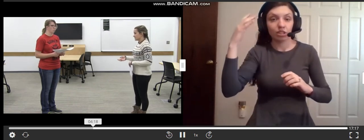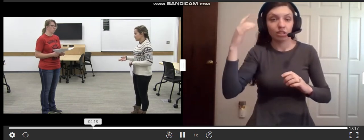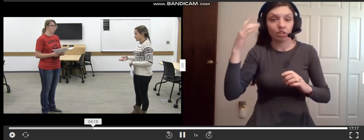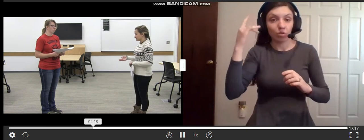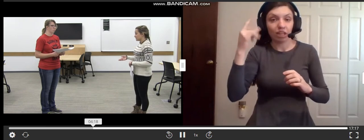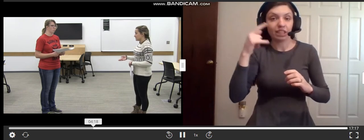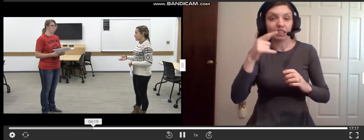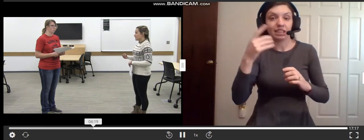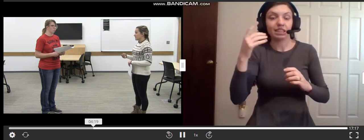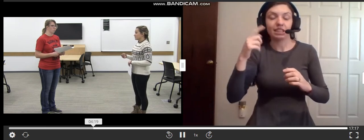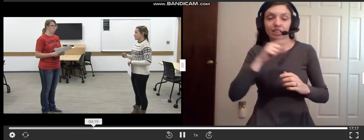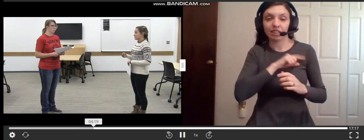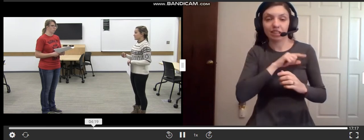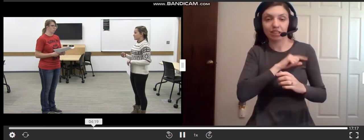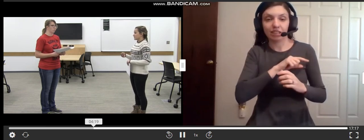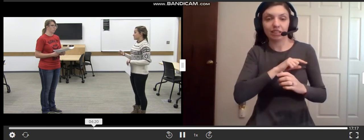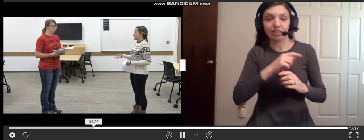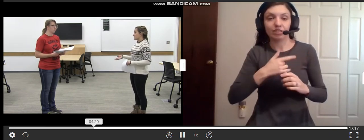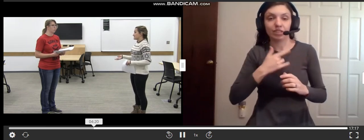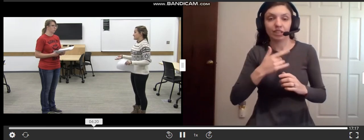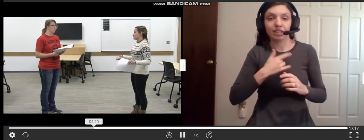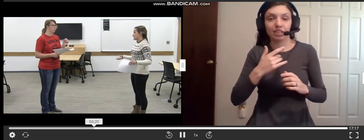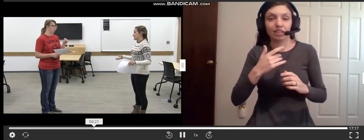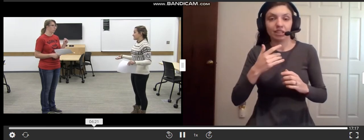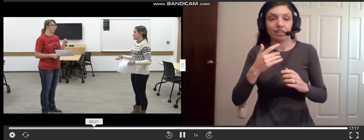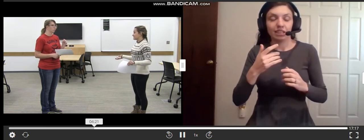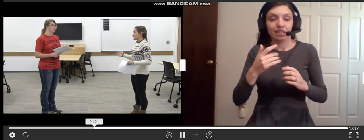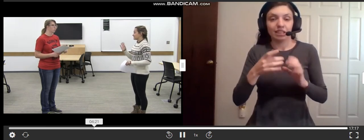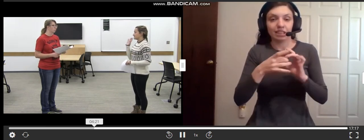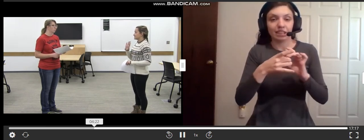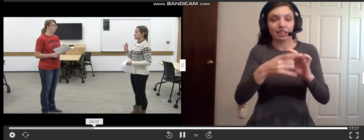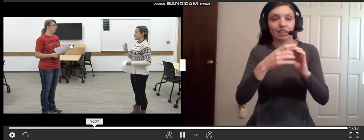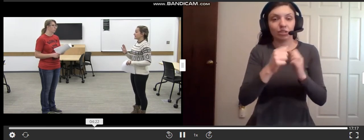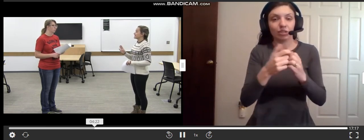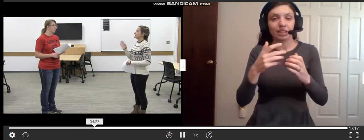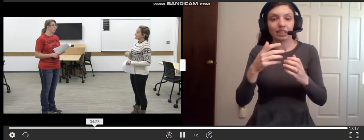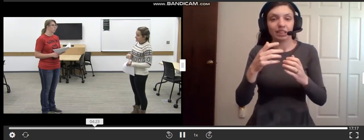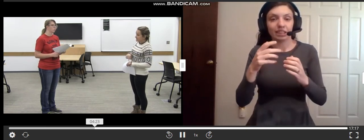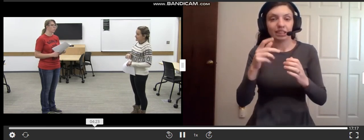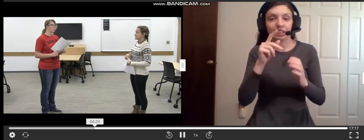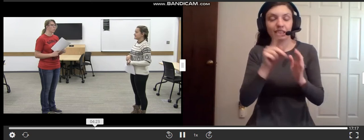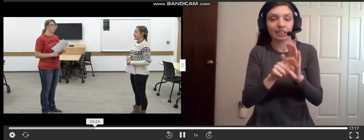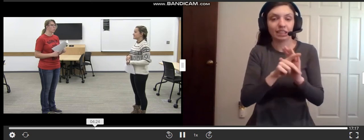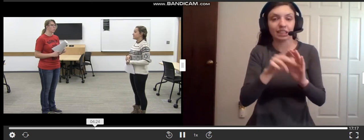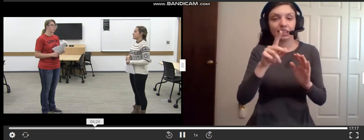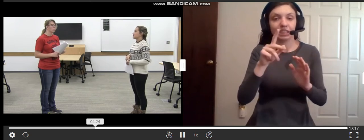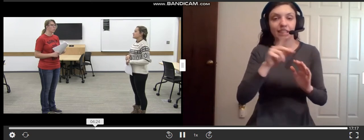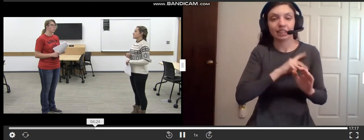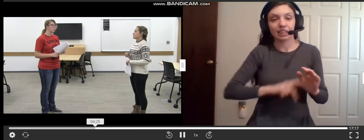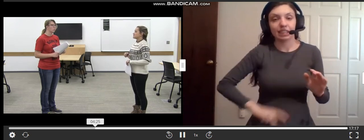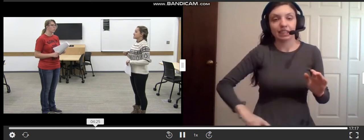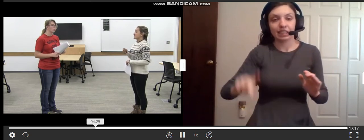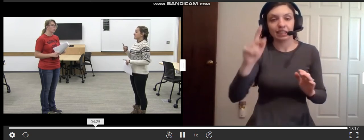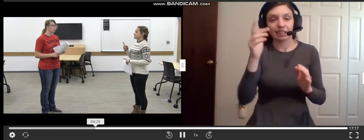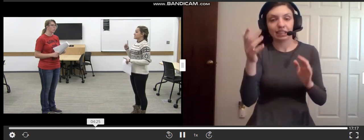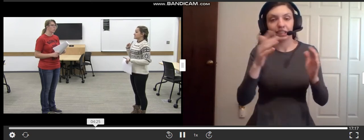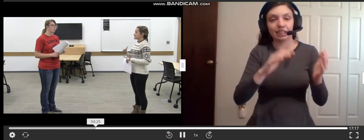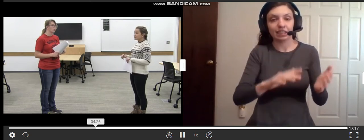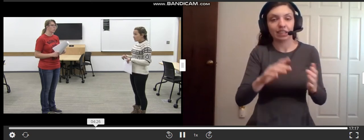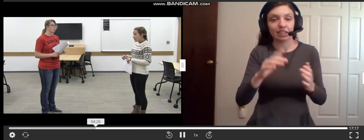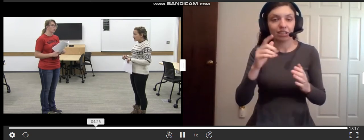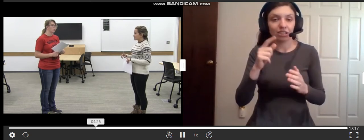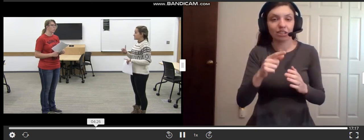feels so guilty from her part in in King Duncan's death. So she has